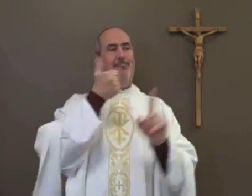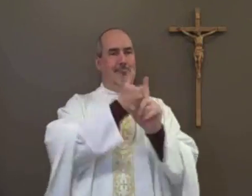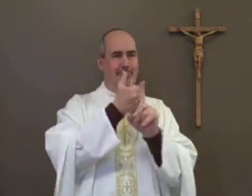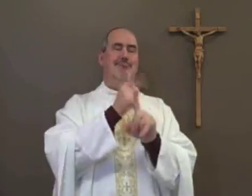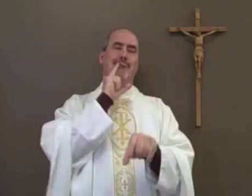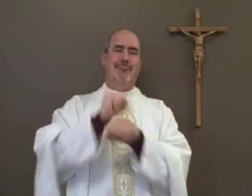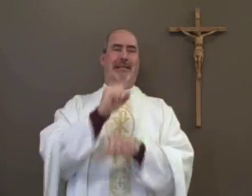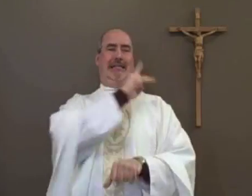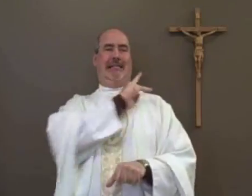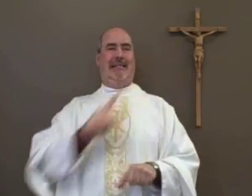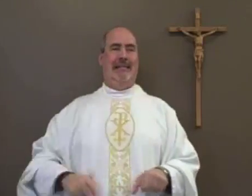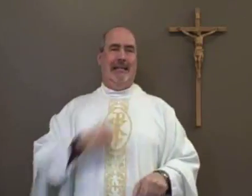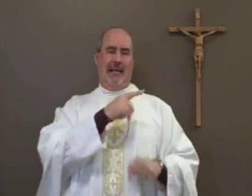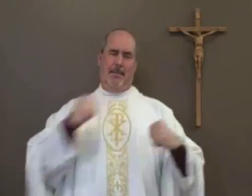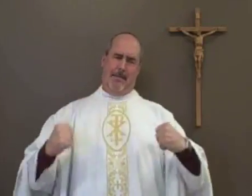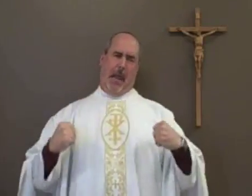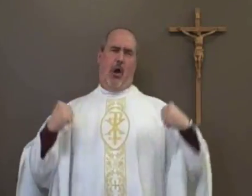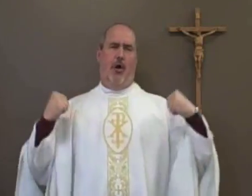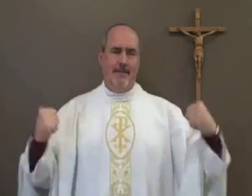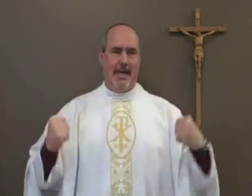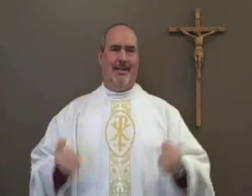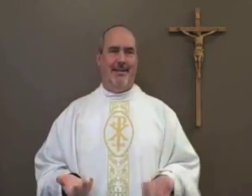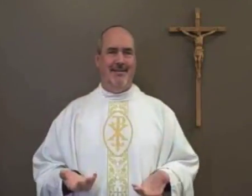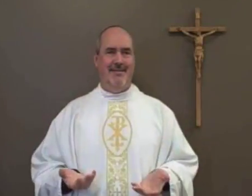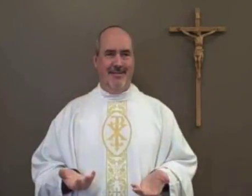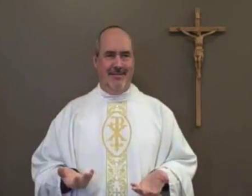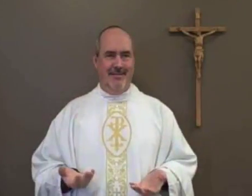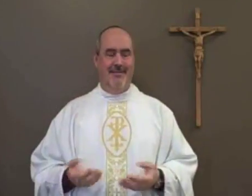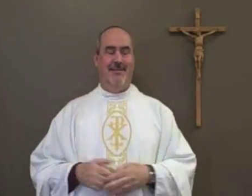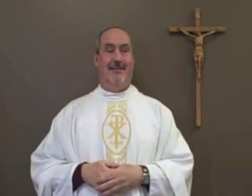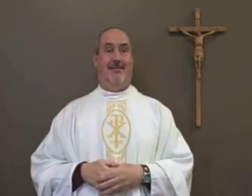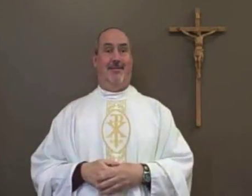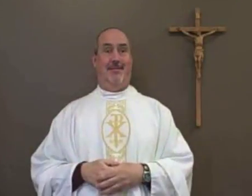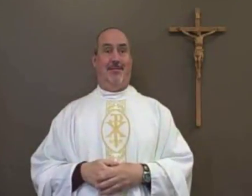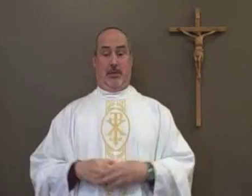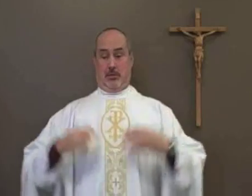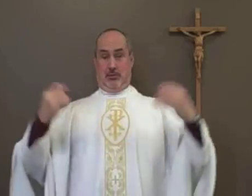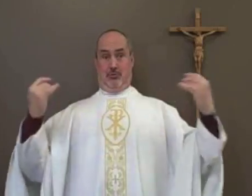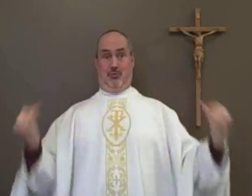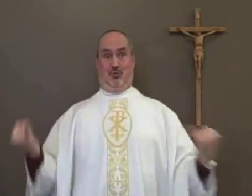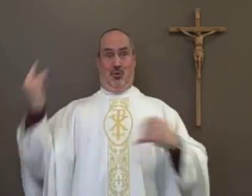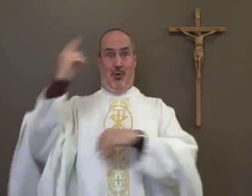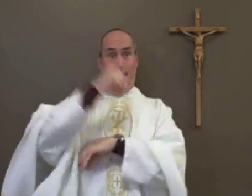their faith, that God would triumph, that Christ was the King and ever powerful.